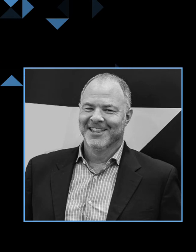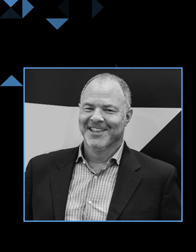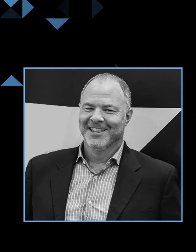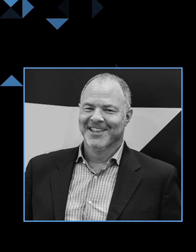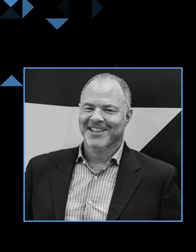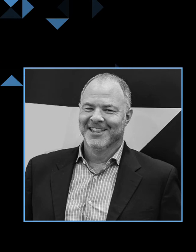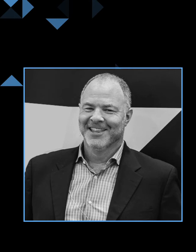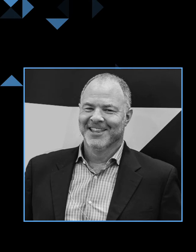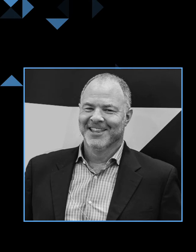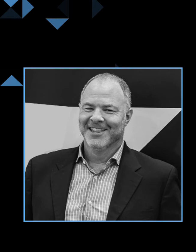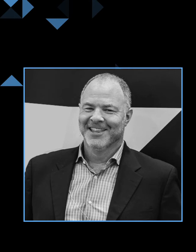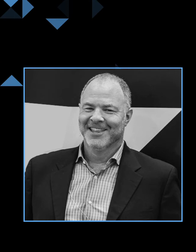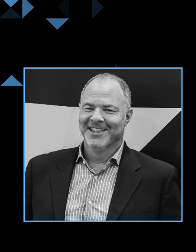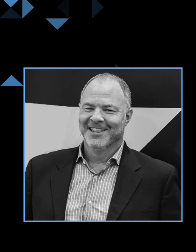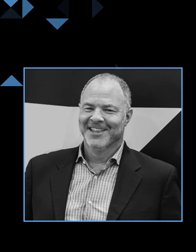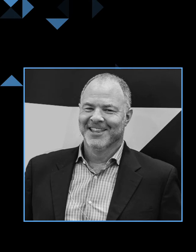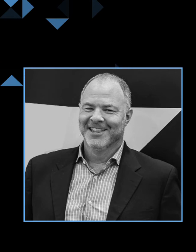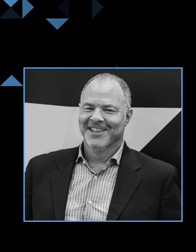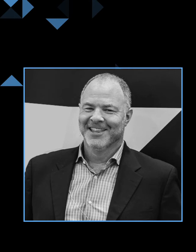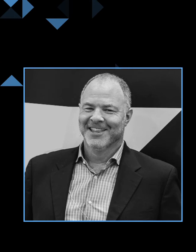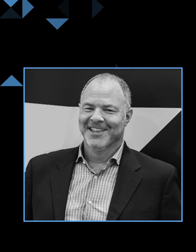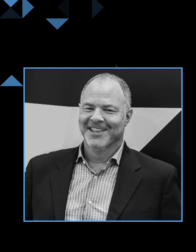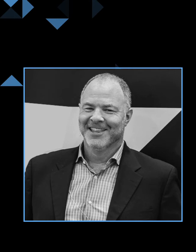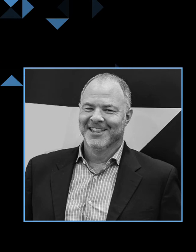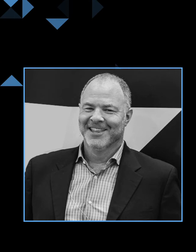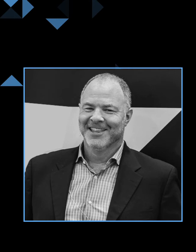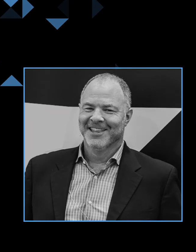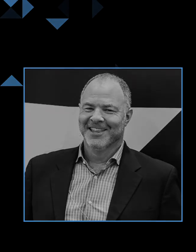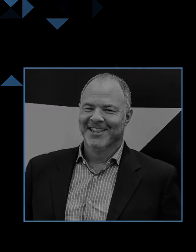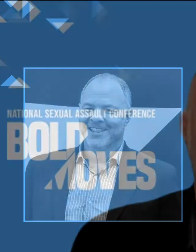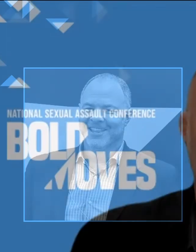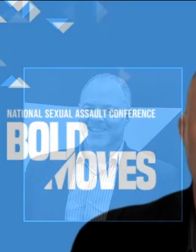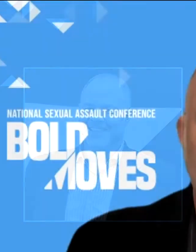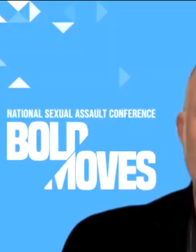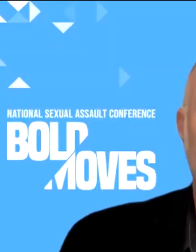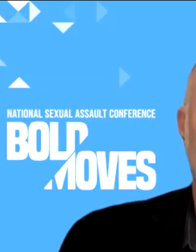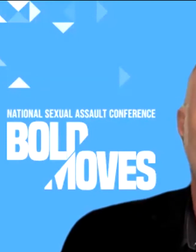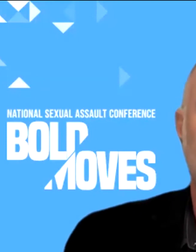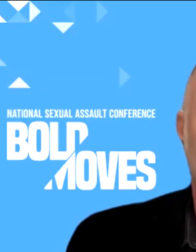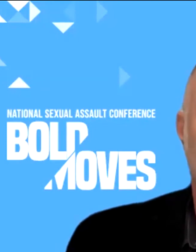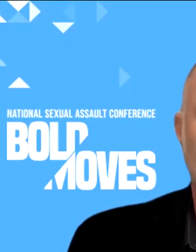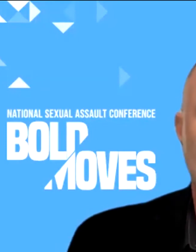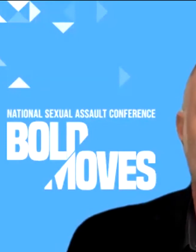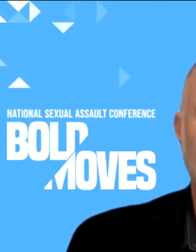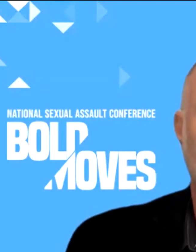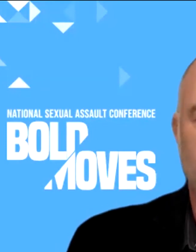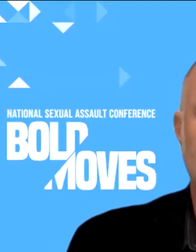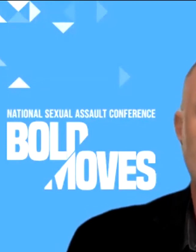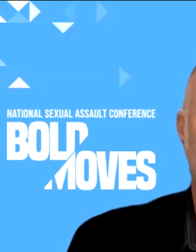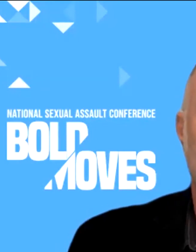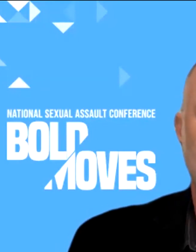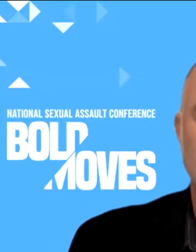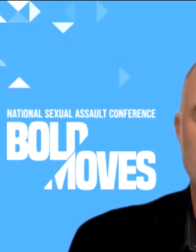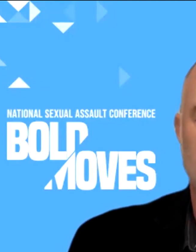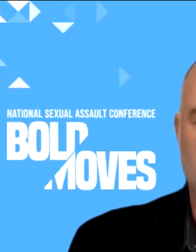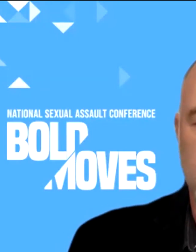Thank you so much, Sandra. And I want to say it's been a joy and a privilege over the years to work with you and David and